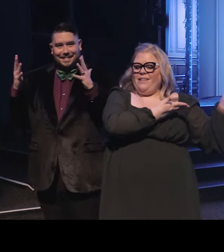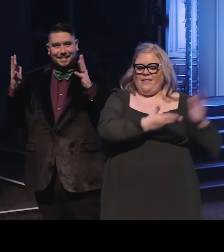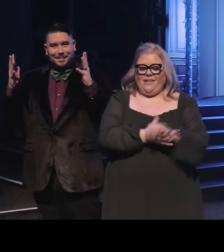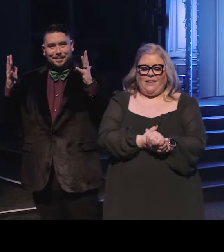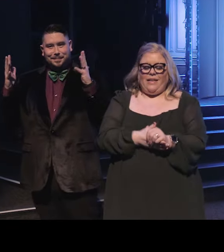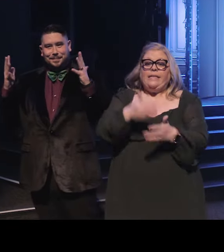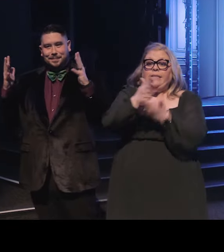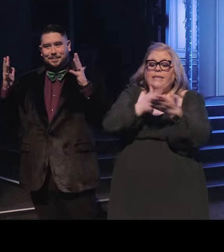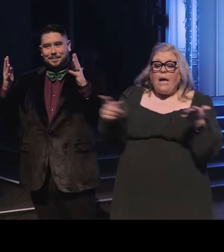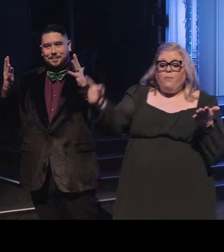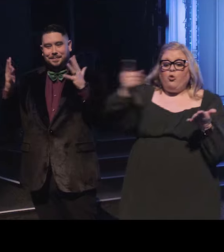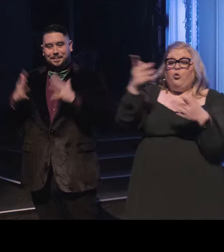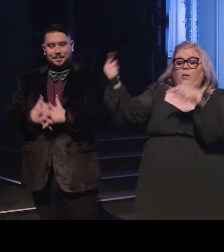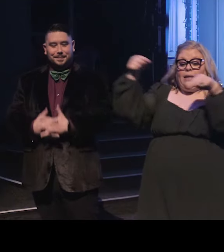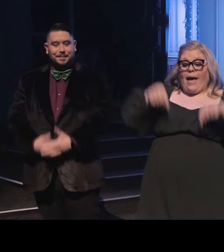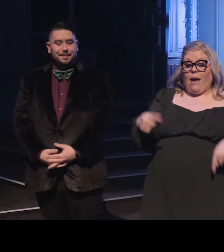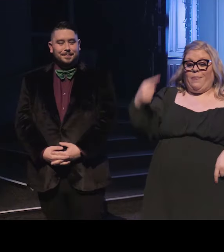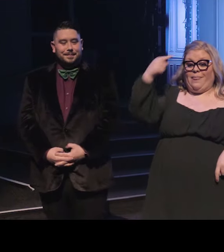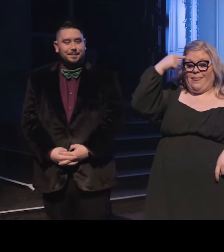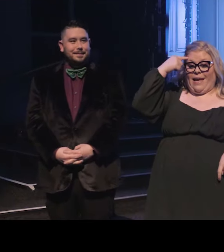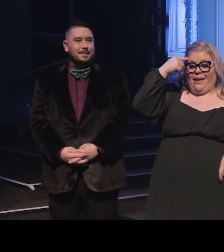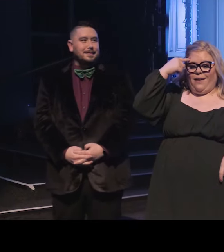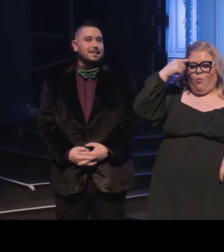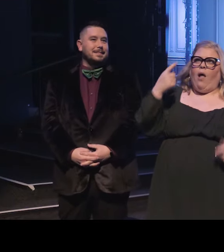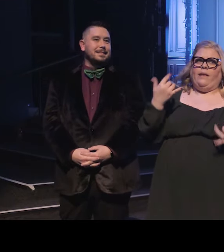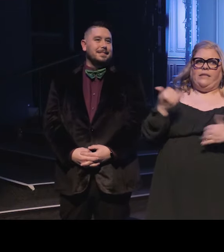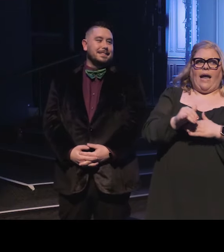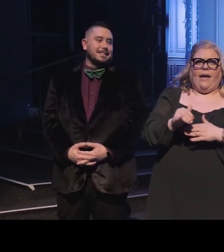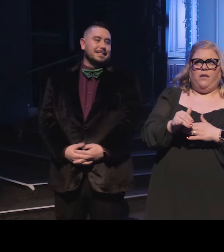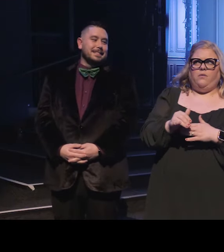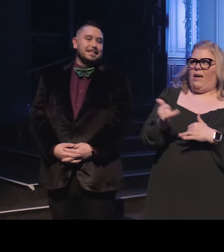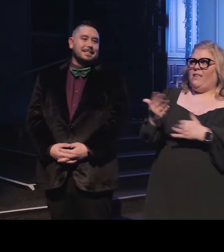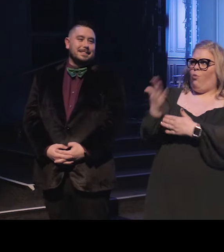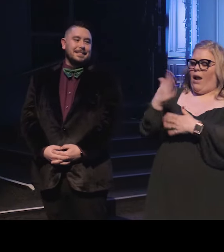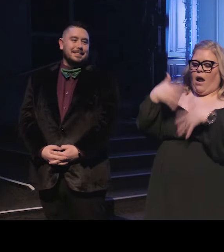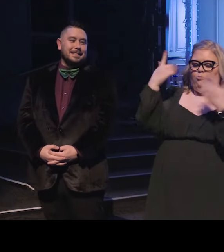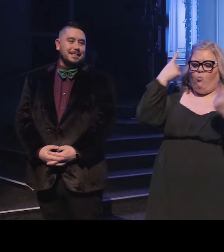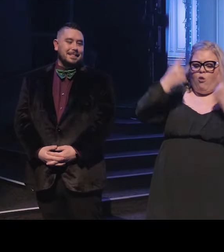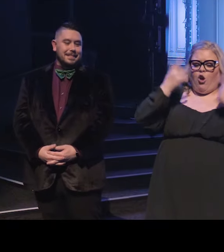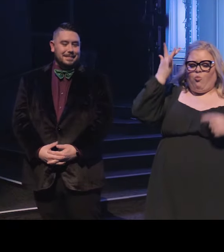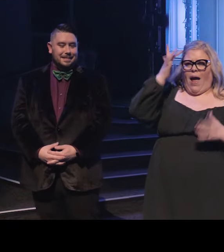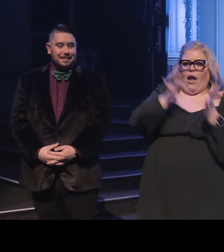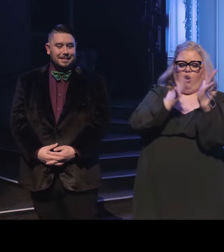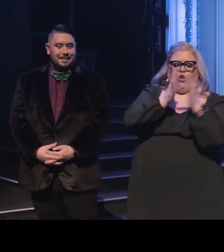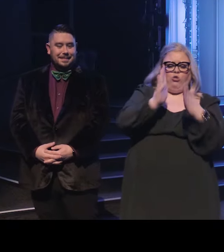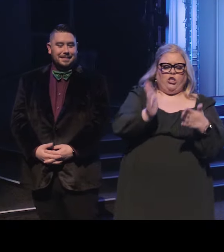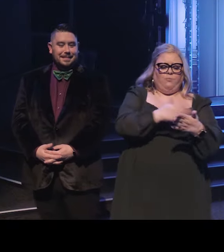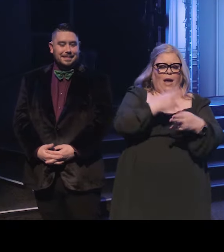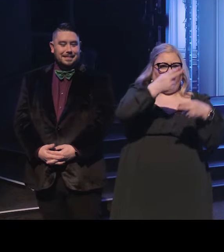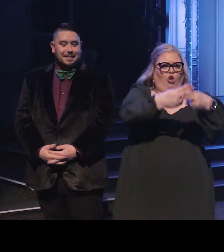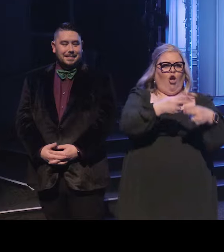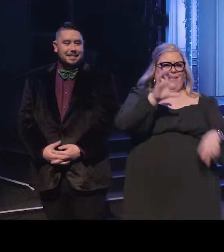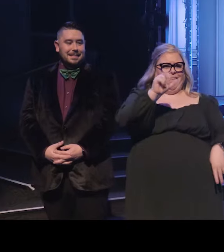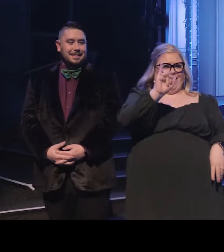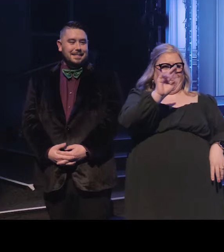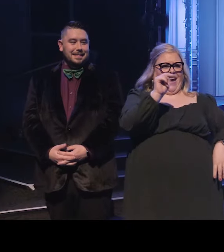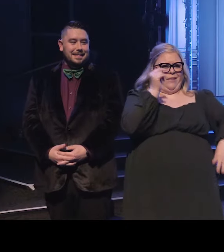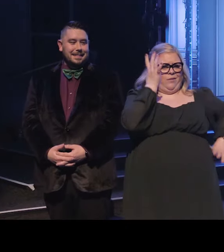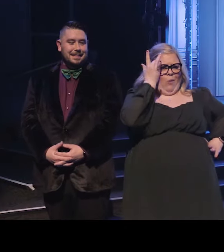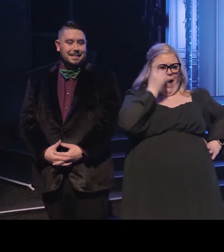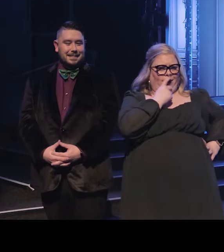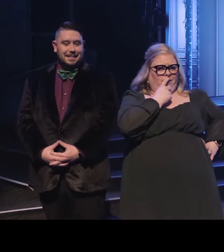Some of you may have come here tonight thinking, well, tonight, this morning, and we're wondering why a Christian band would call themselves CAIN. Yes.